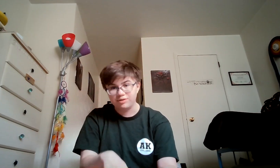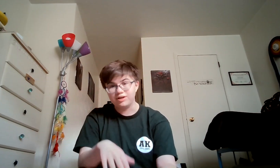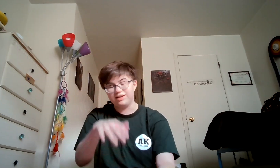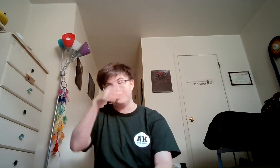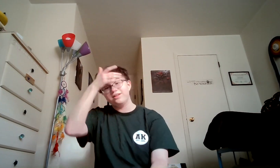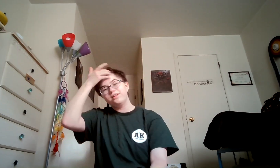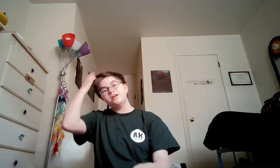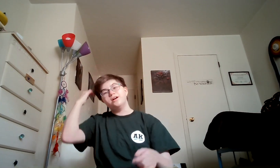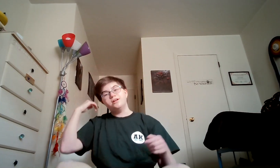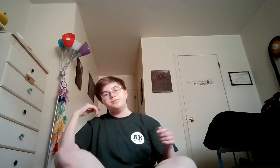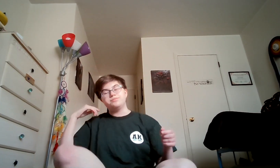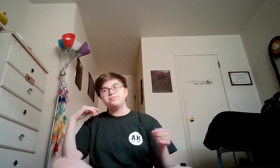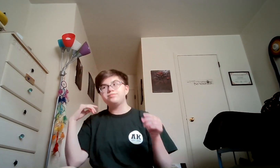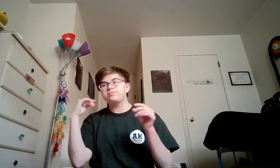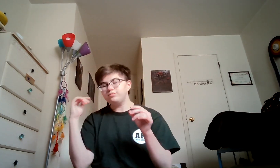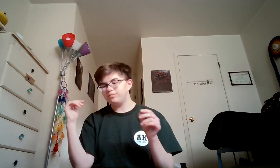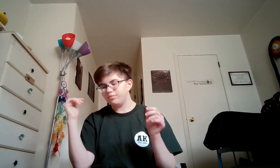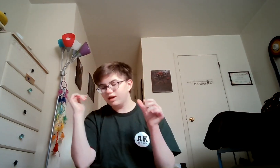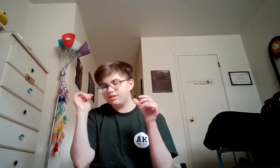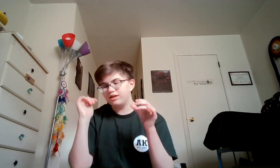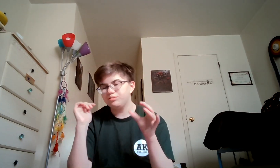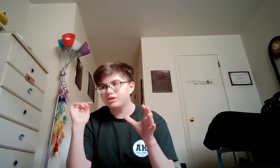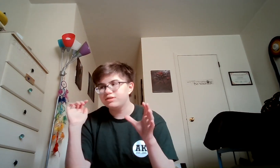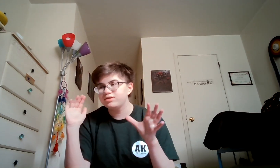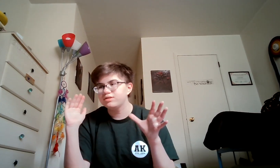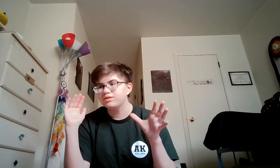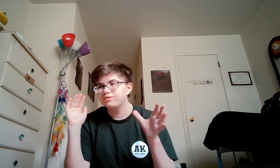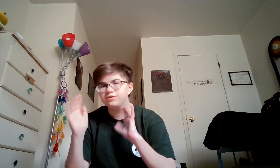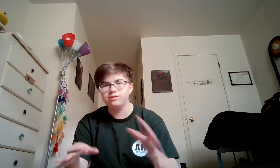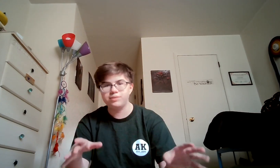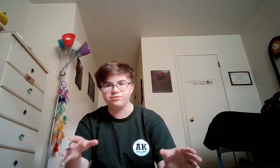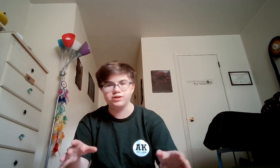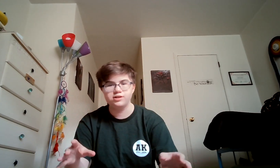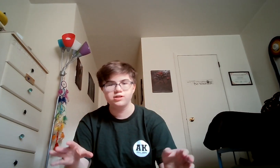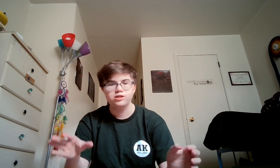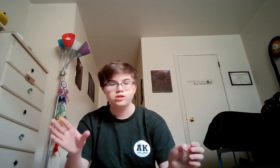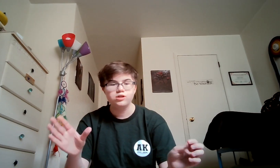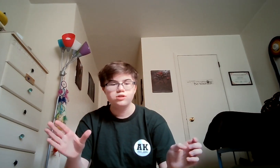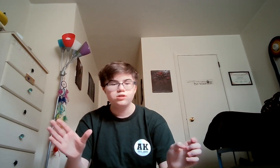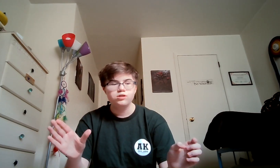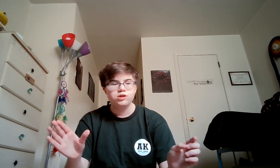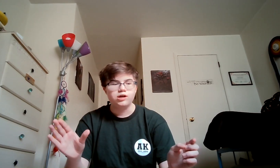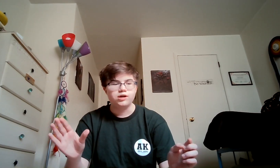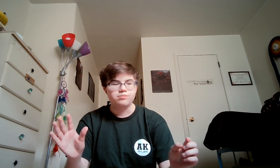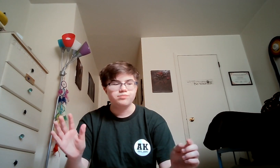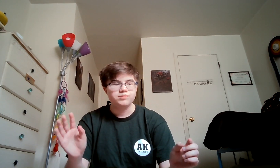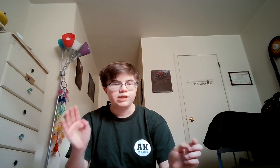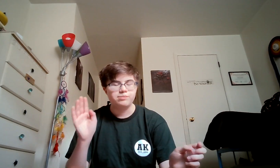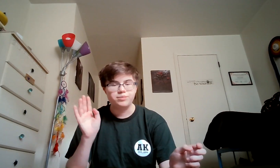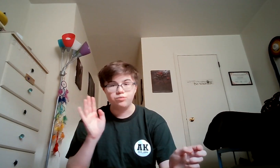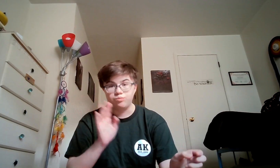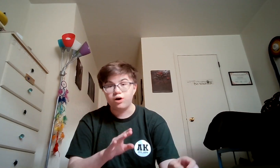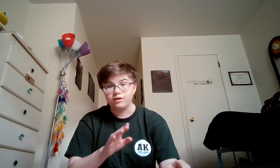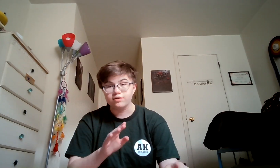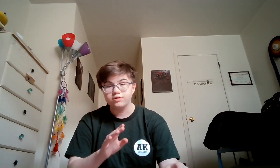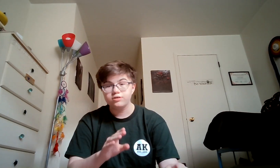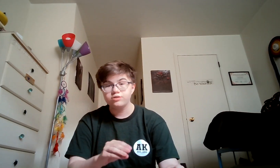Anyway, I said it was food and beverage. I remember water. So you